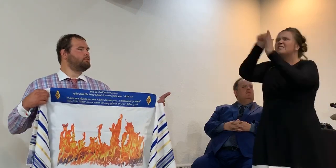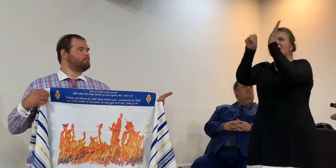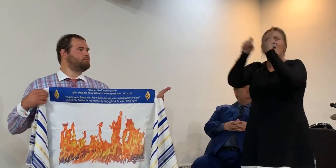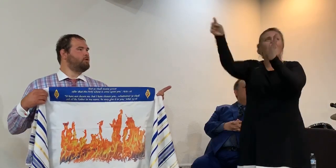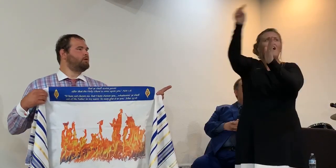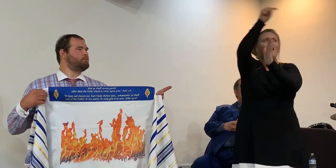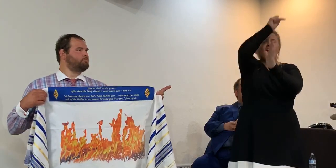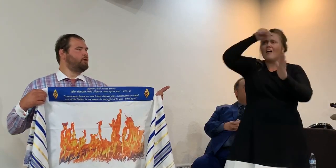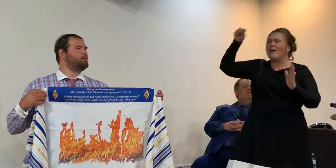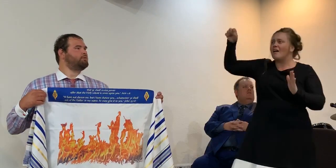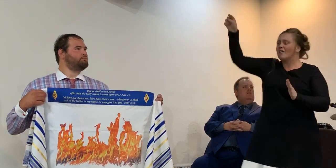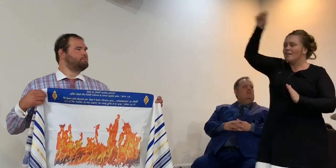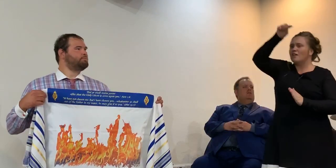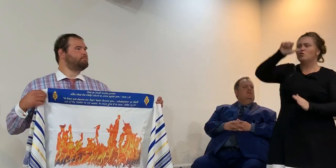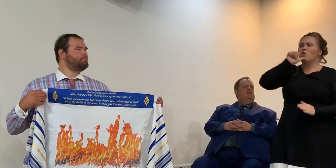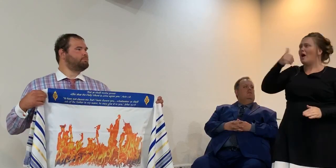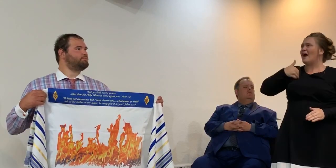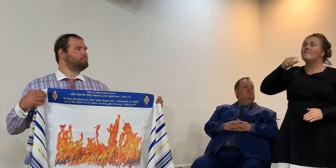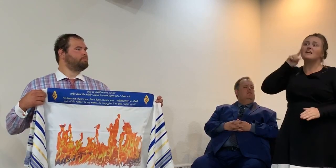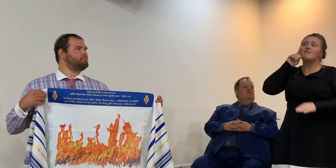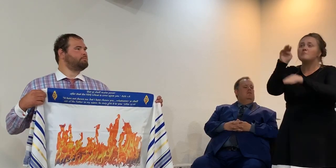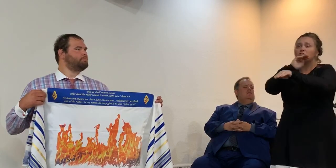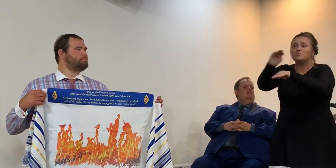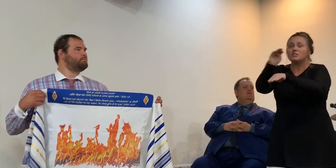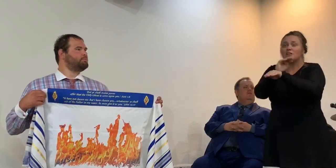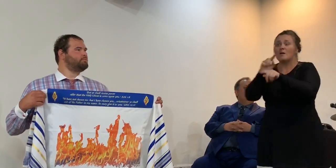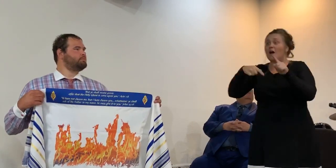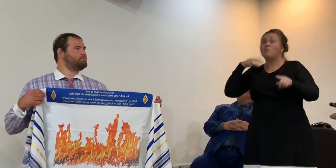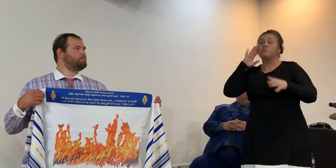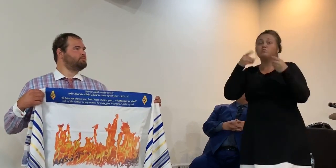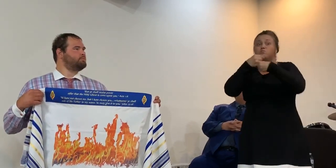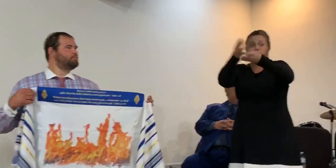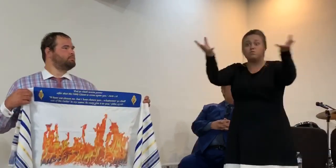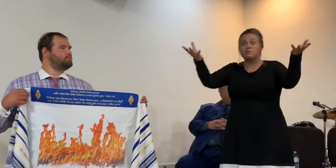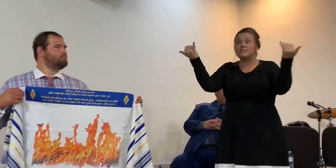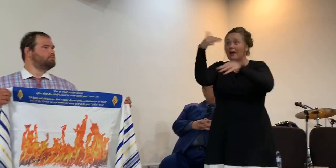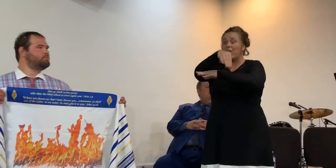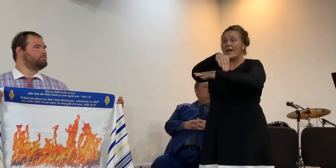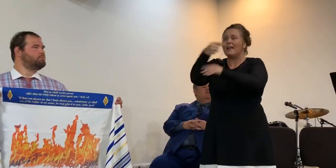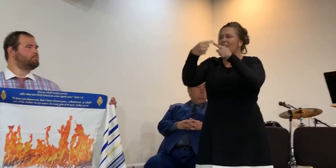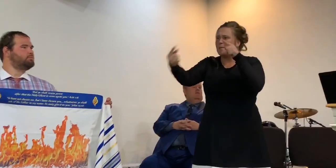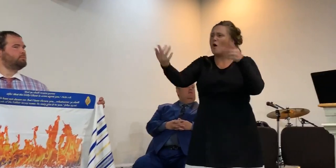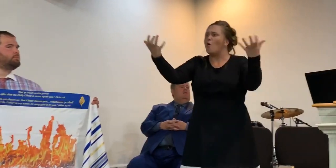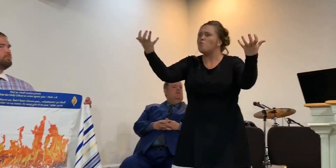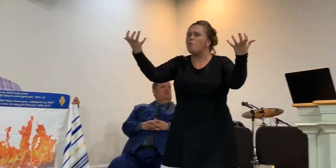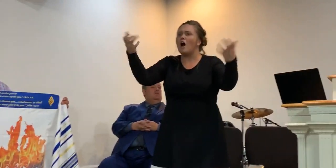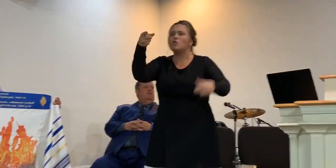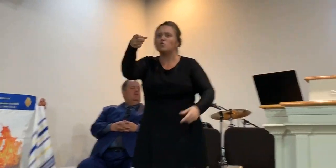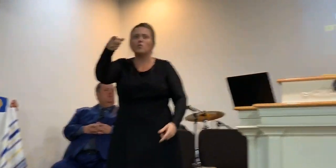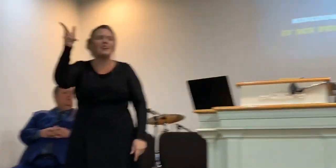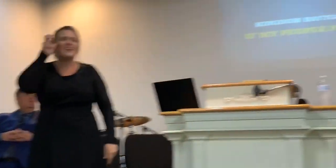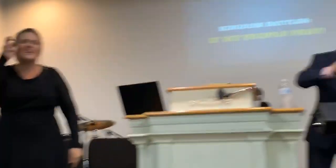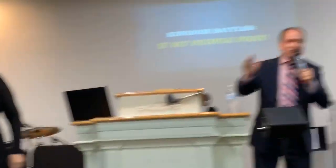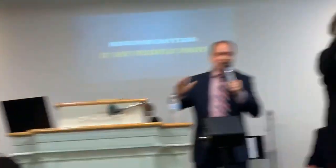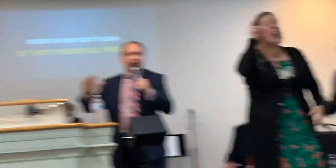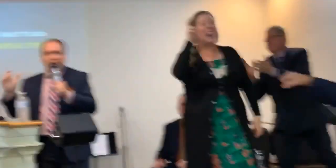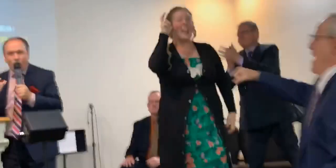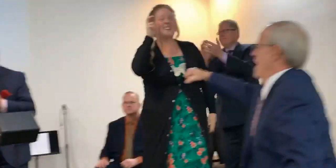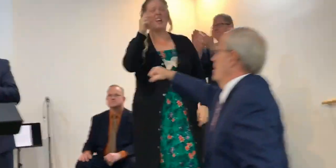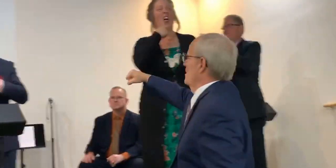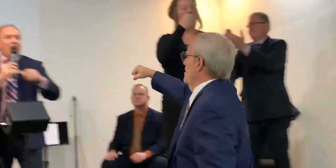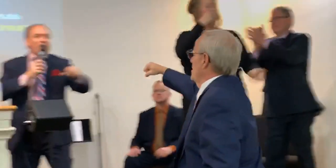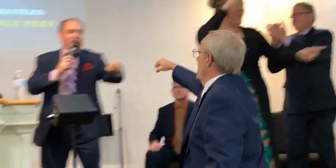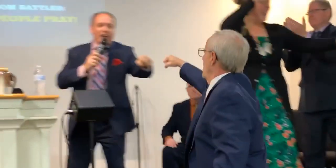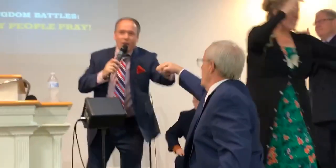across the United States that doesn't have a deaf ministry. But I'm going to tell you tonight that the enemy wants you to listen to the voices of